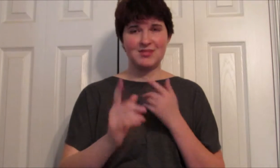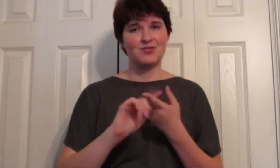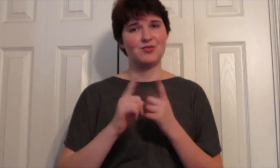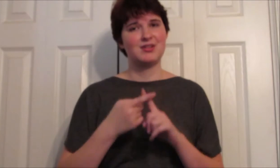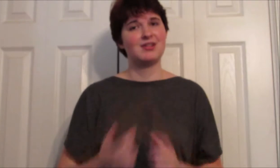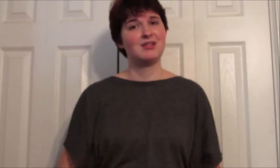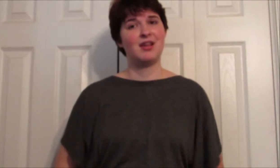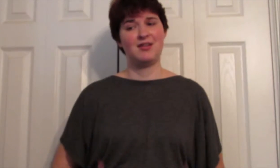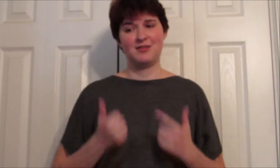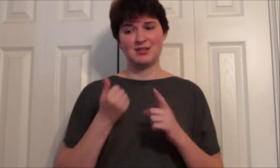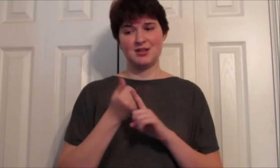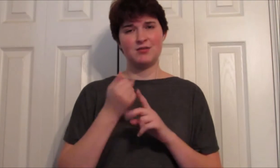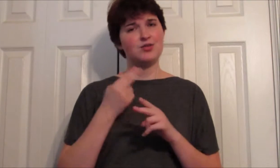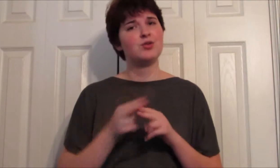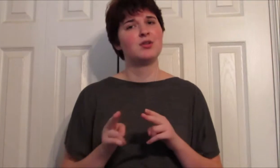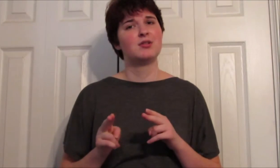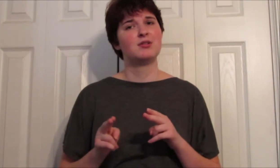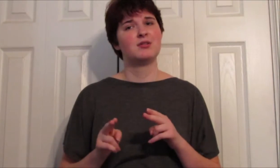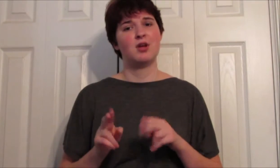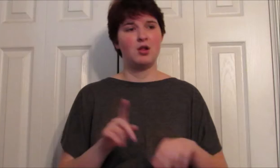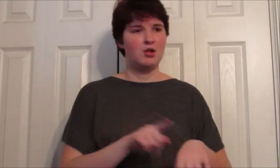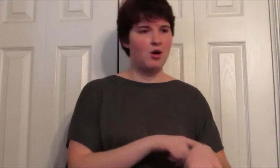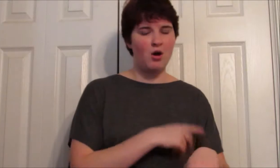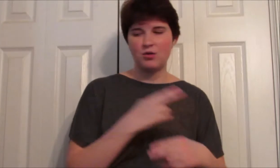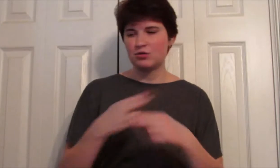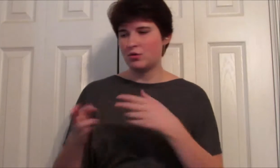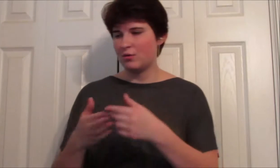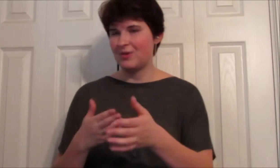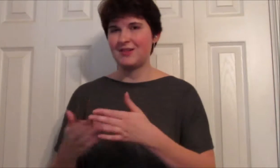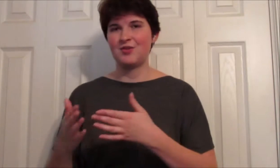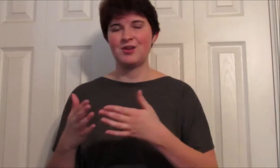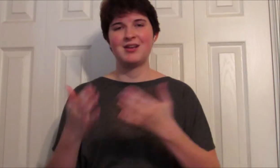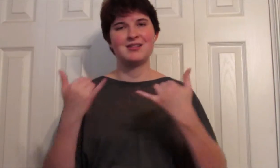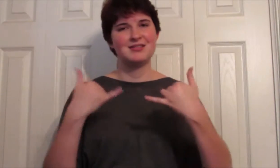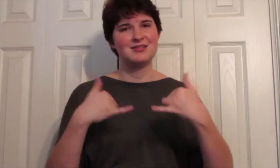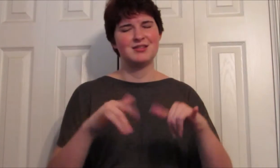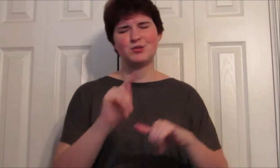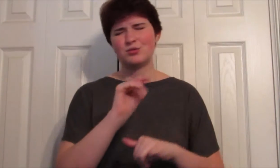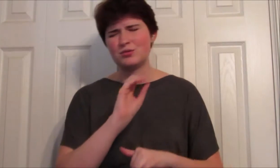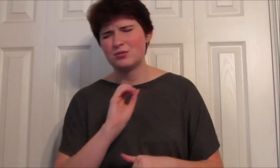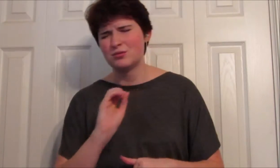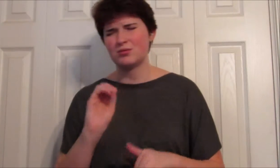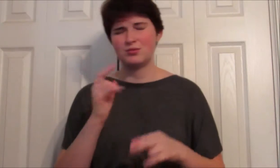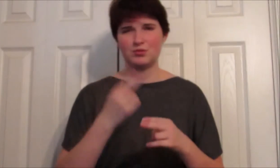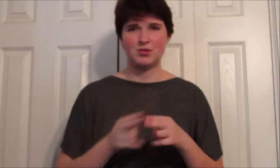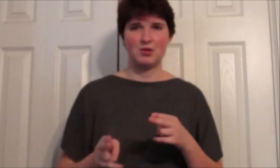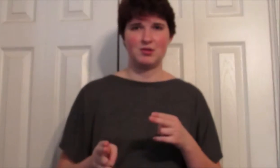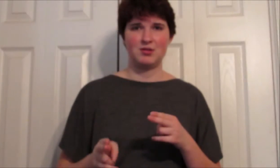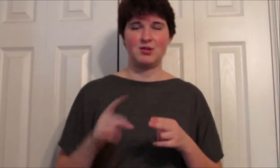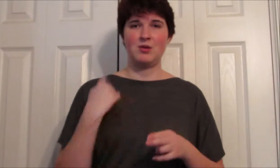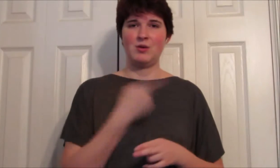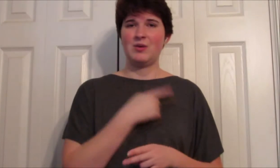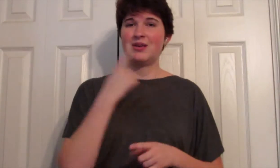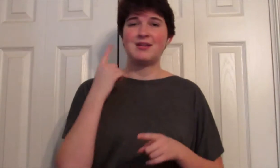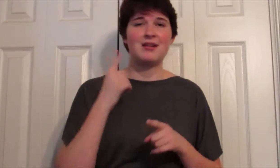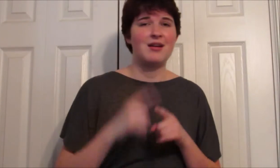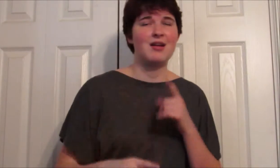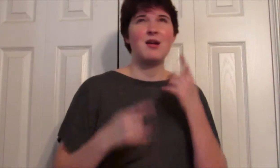short. However long or short it lasts, it is still too short. We cannot and we dare not wait for someone